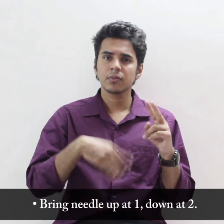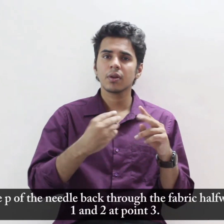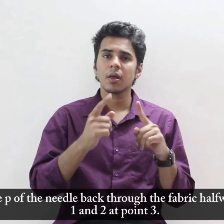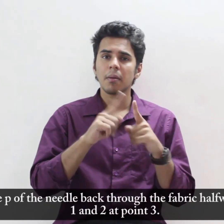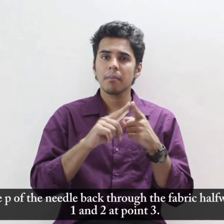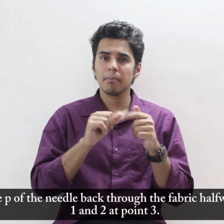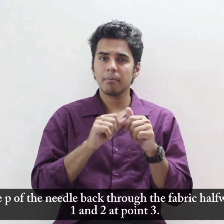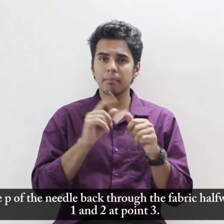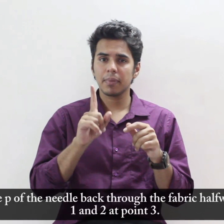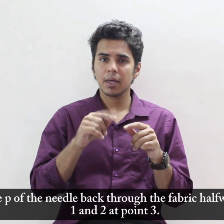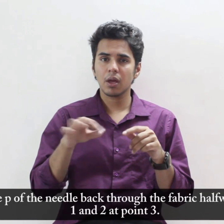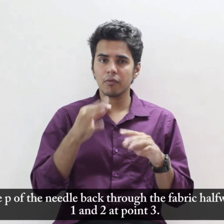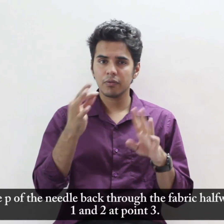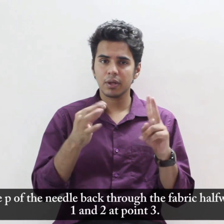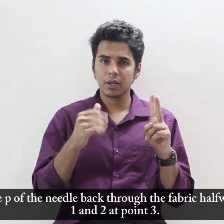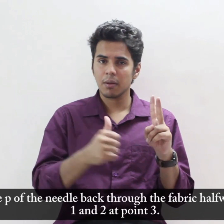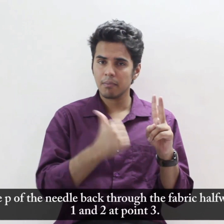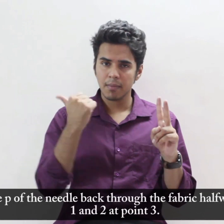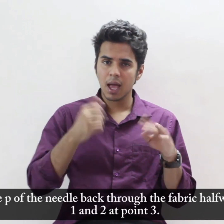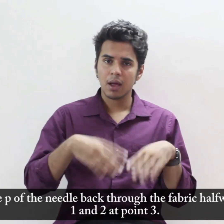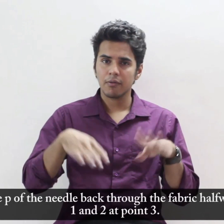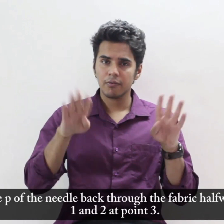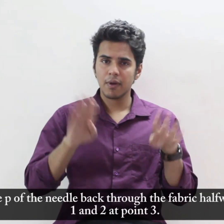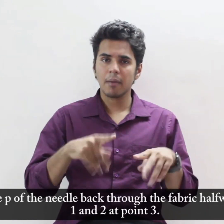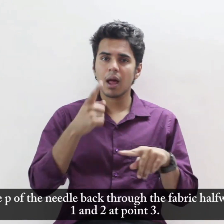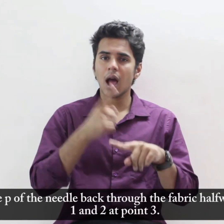Bring the P of the needle back through the fabric